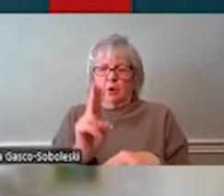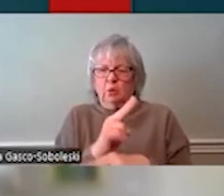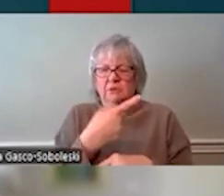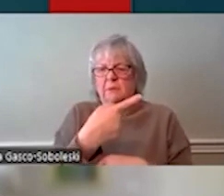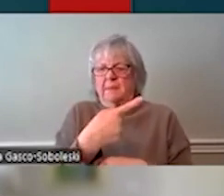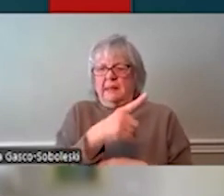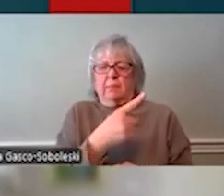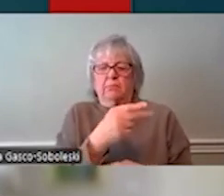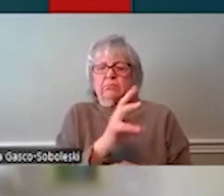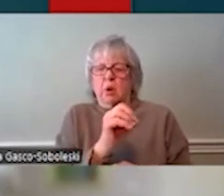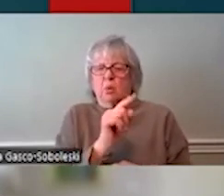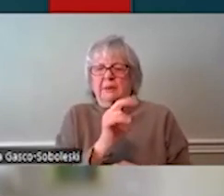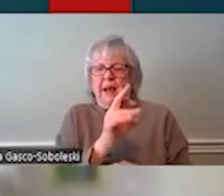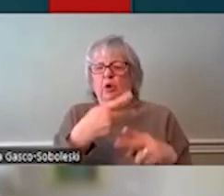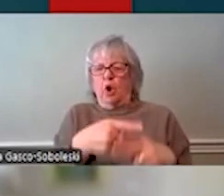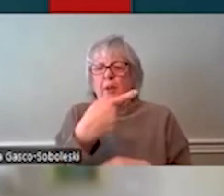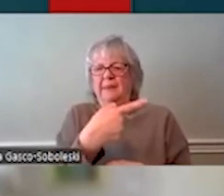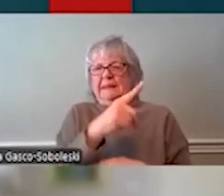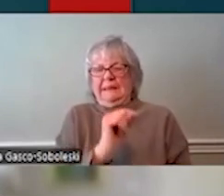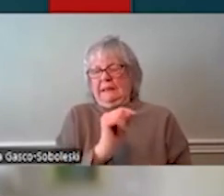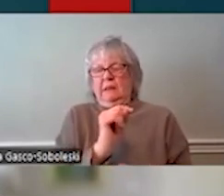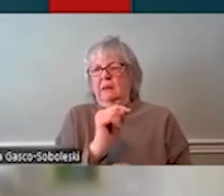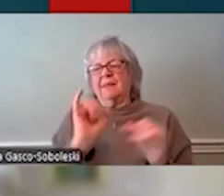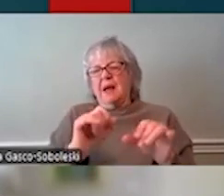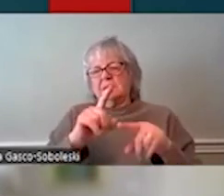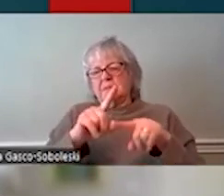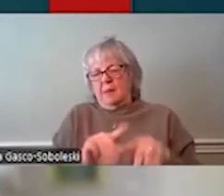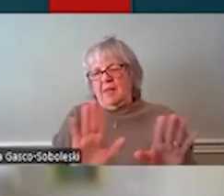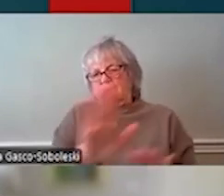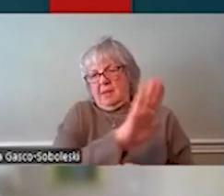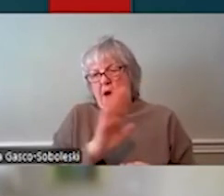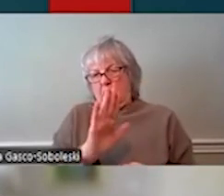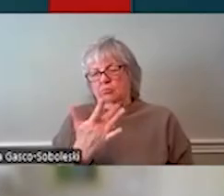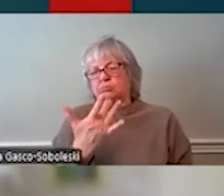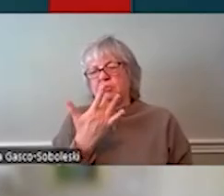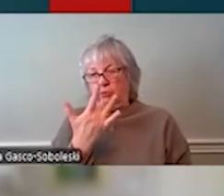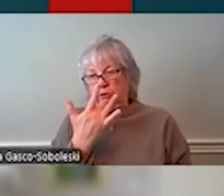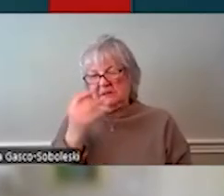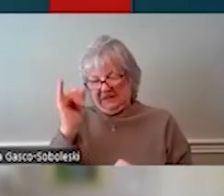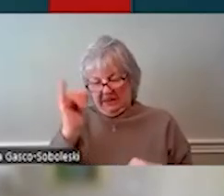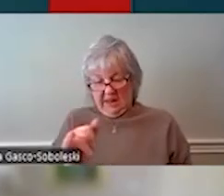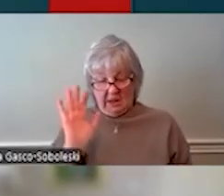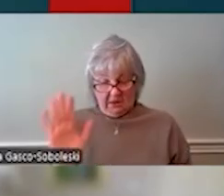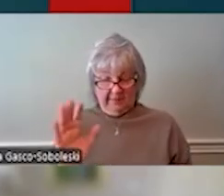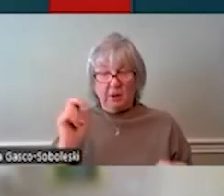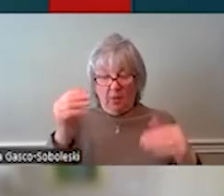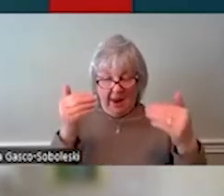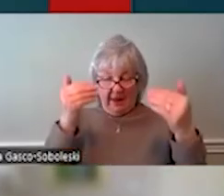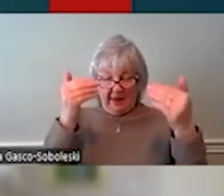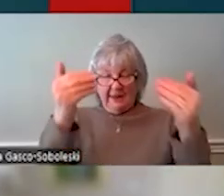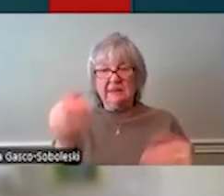deafblind individuals don't feel comfortable using pro-tactile. That's abbreviated to PT. It depends on what their preference